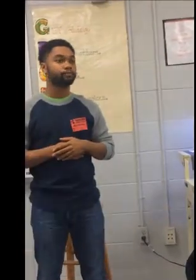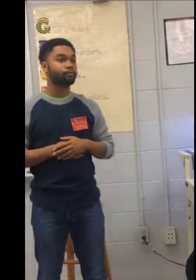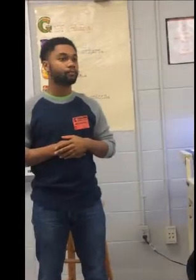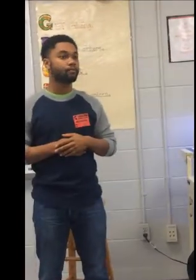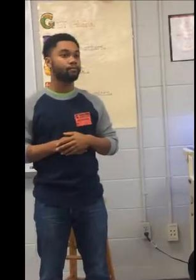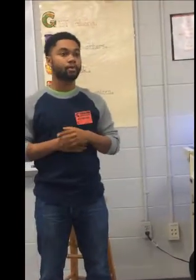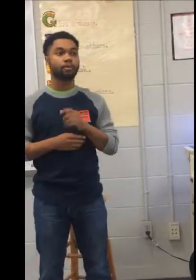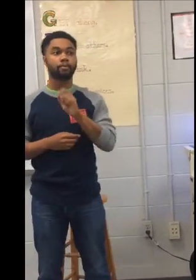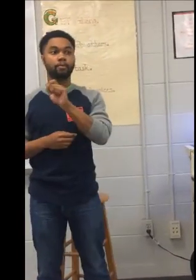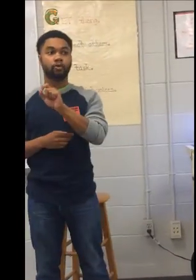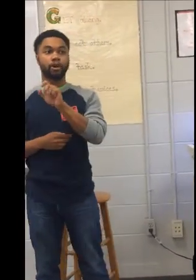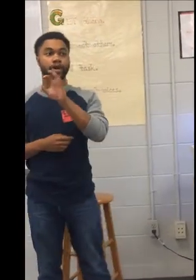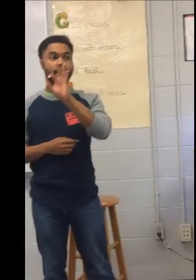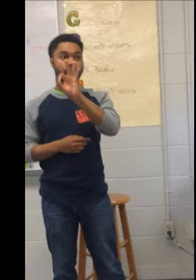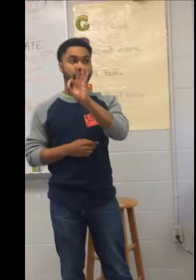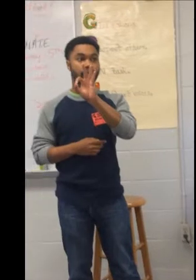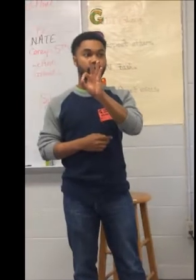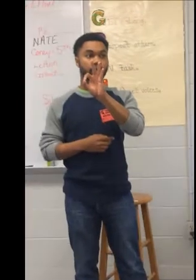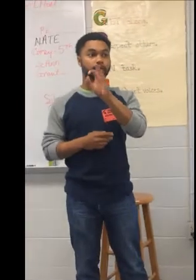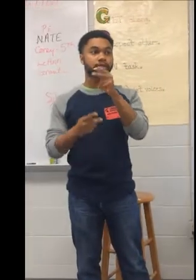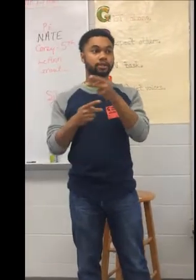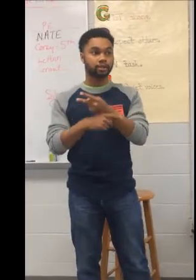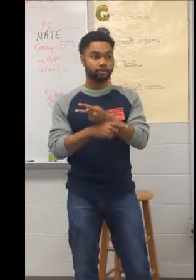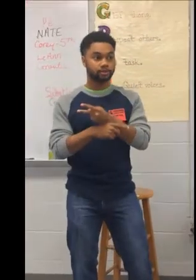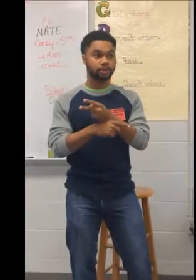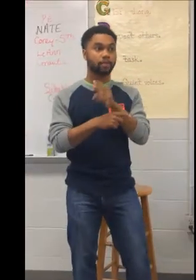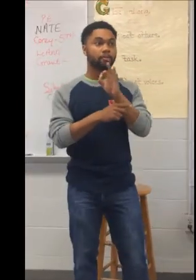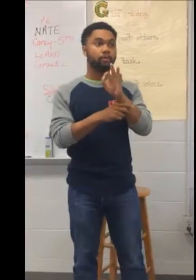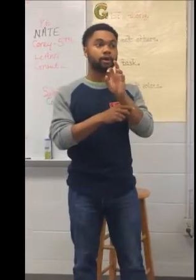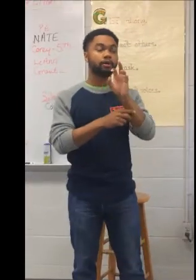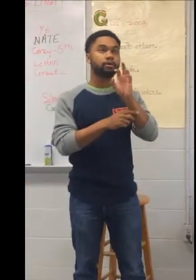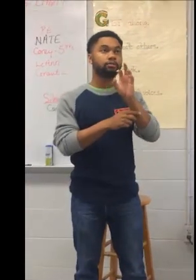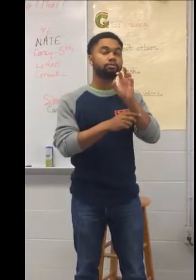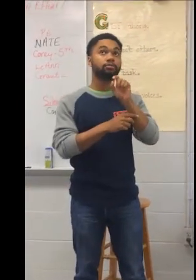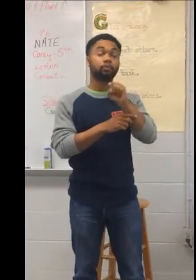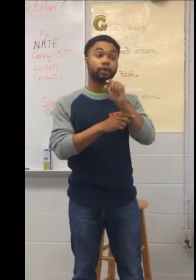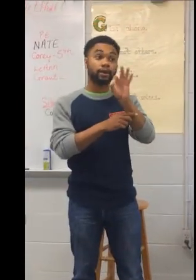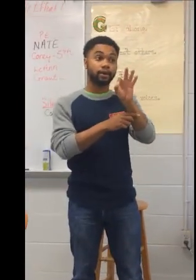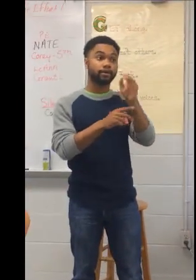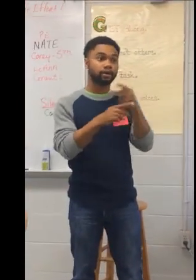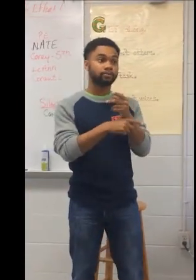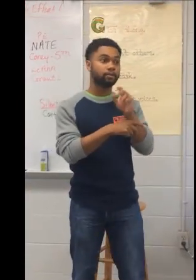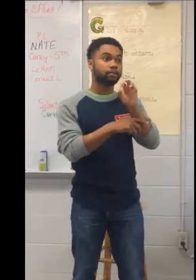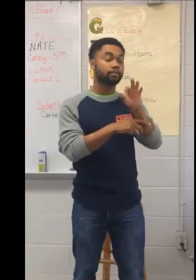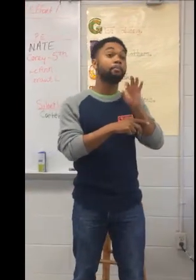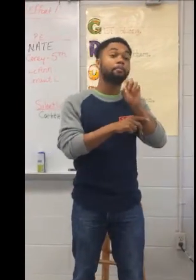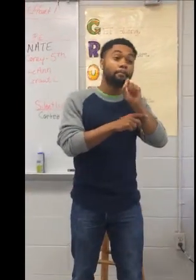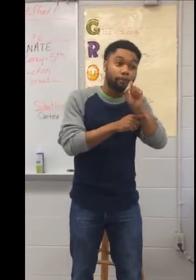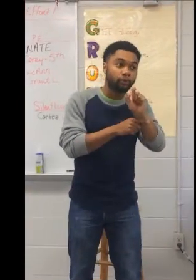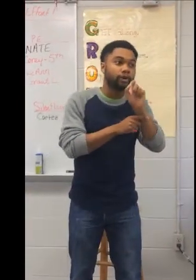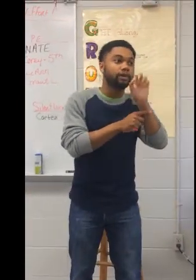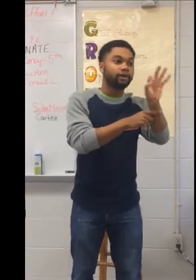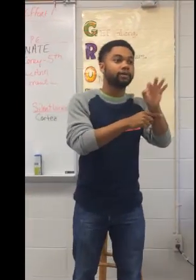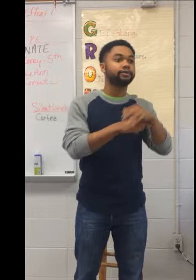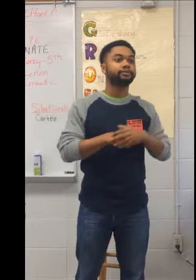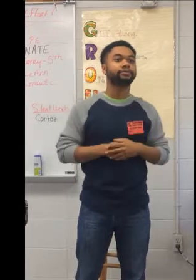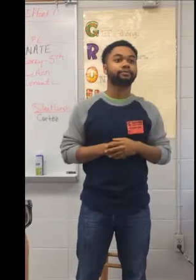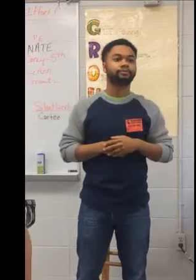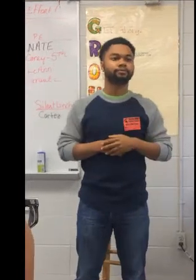0.9 times 0.9 times 0.9. I'm glad y'all are having a rest back there, gentlemen. I think I'll give y'all